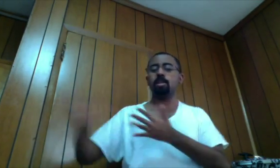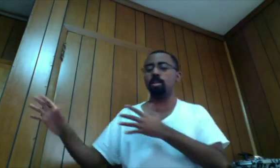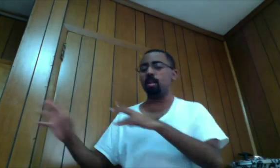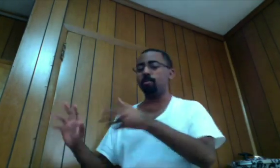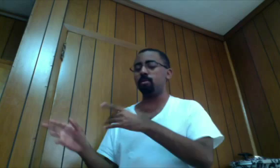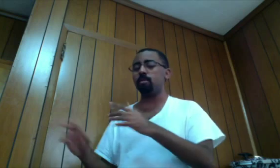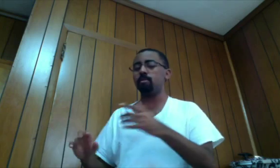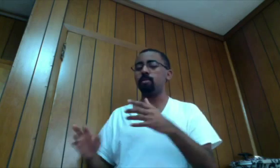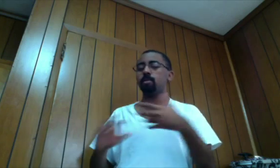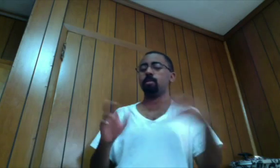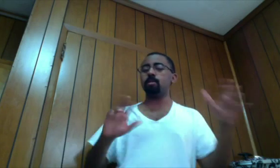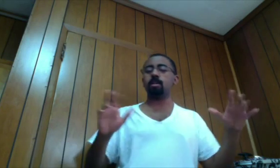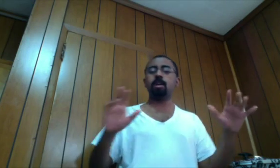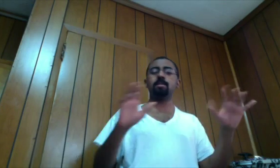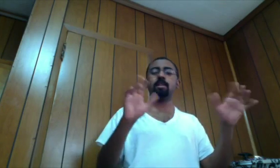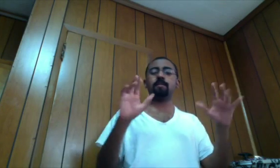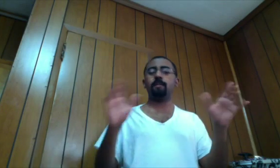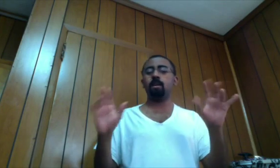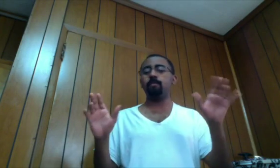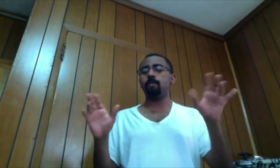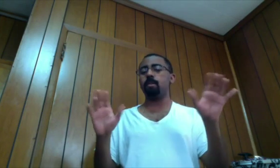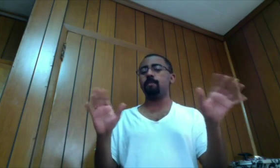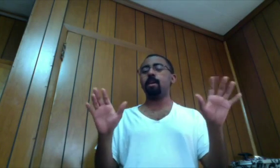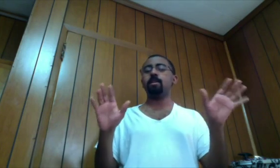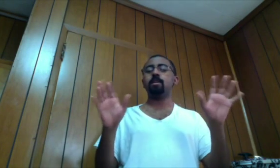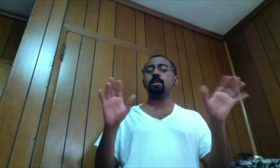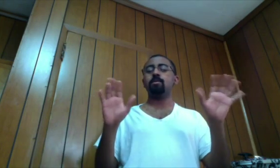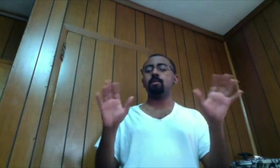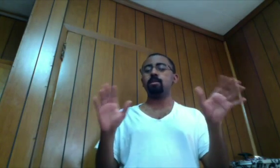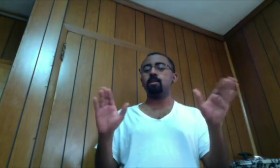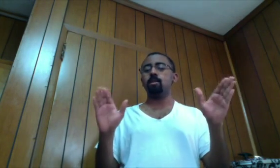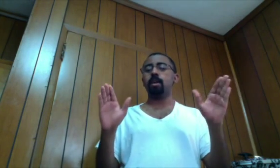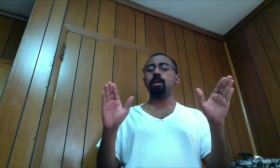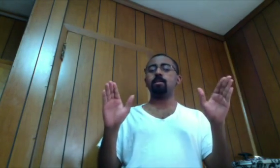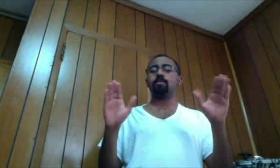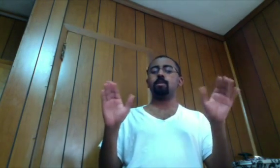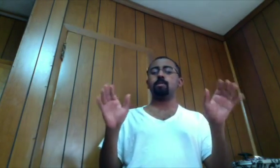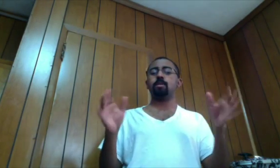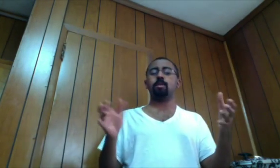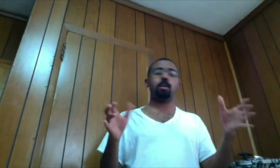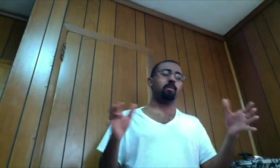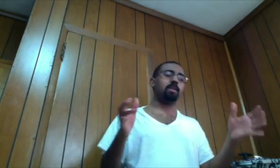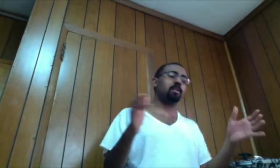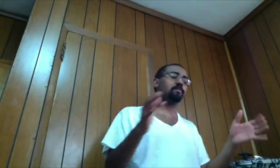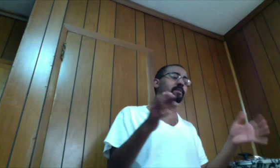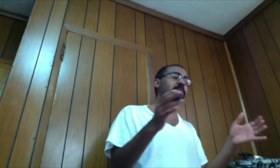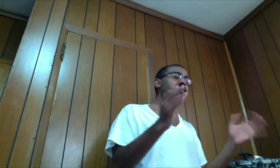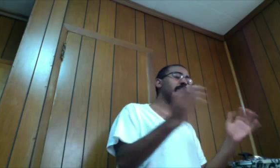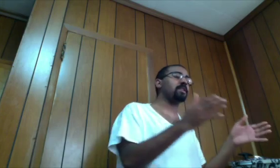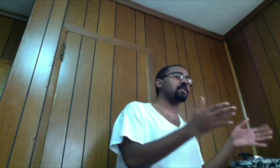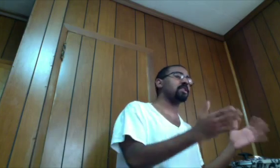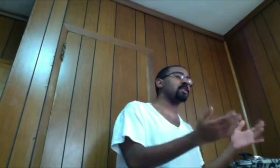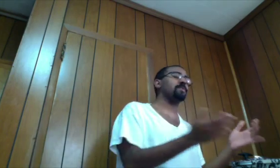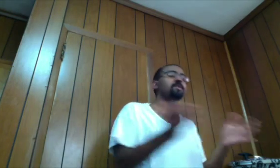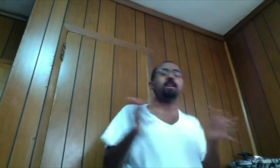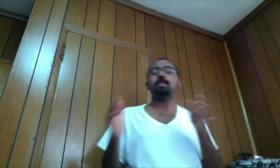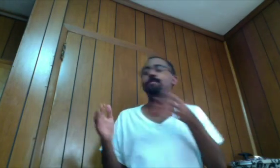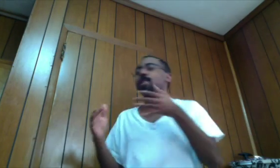it anymore, which is a constant like fuck up for any fan who doesn't know that, who's always wondering, yo, when are they gonna bring back the fucking GS ball? Nigga, it's been like